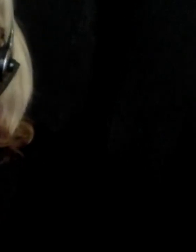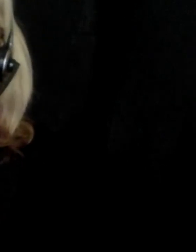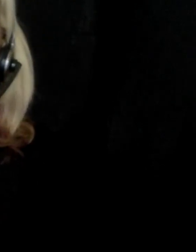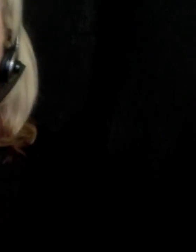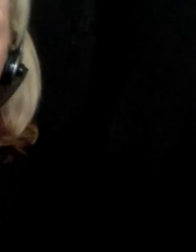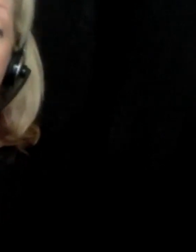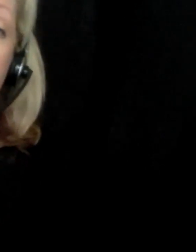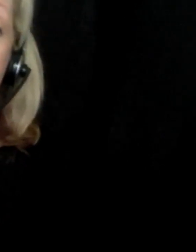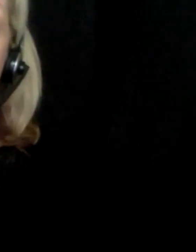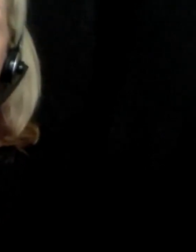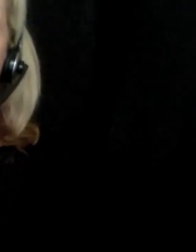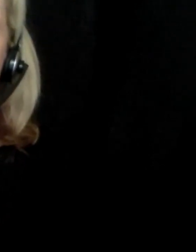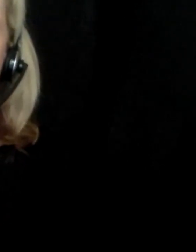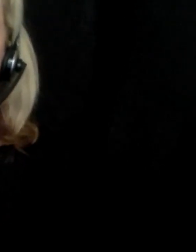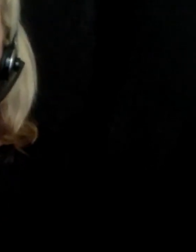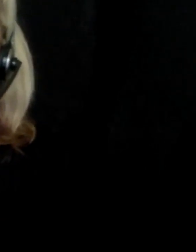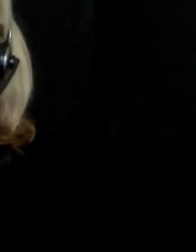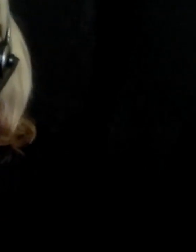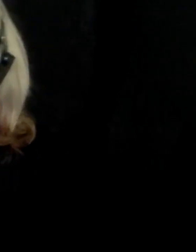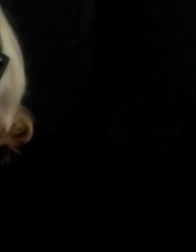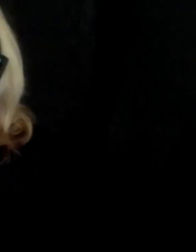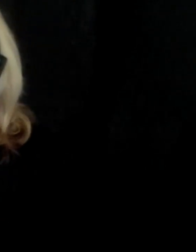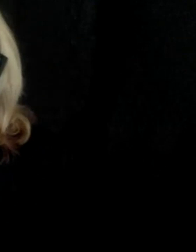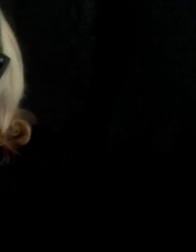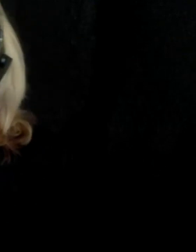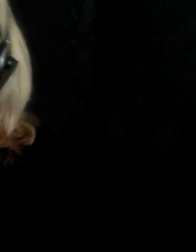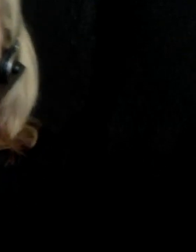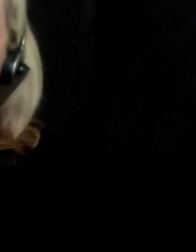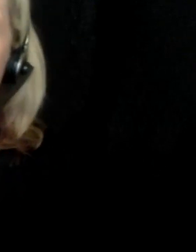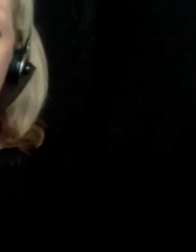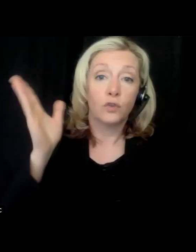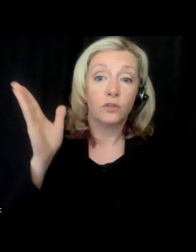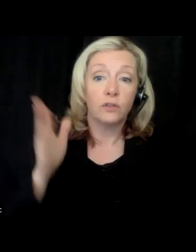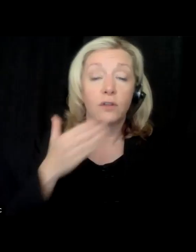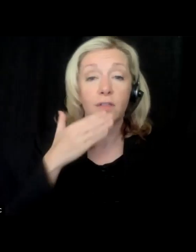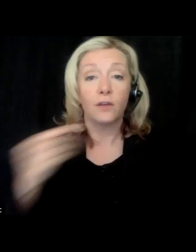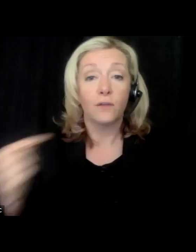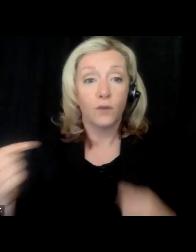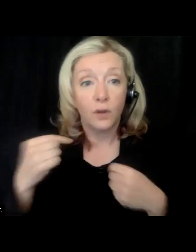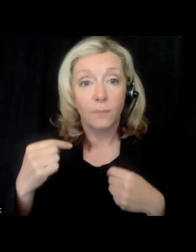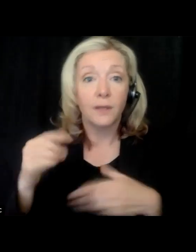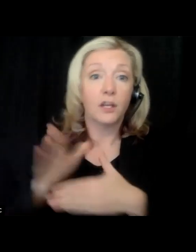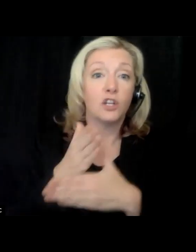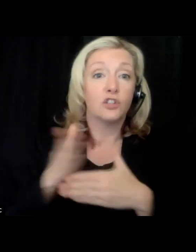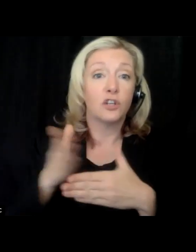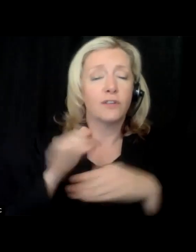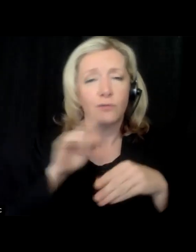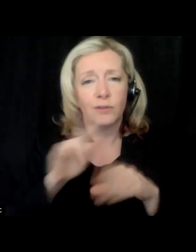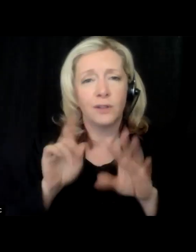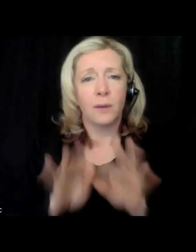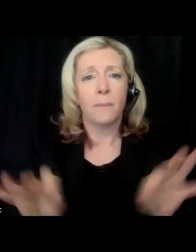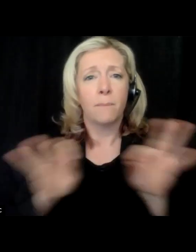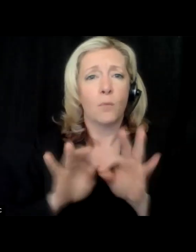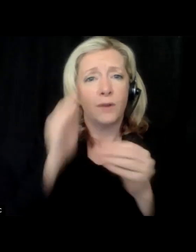Susie, I appreciate that, ladies. Thank you for the presentation. Thanks for coming and sharing this critically